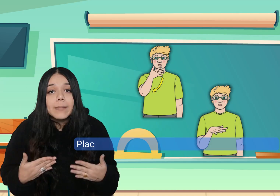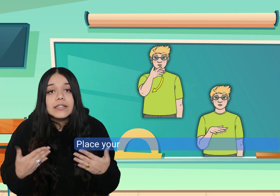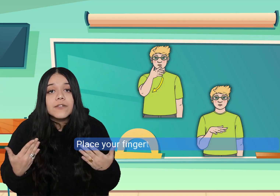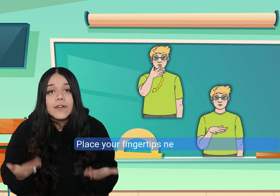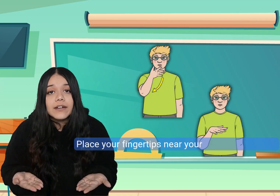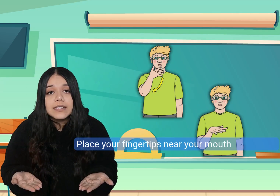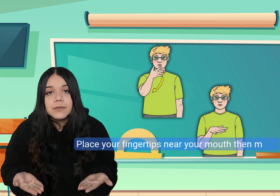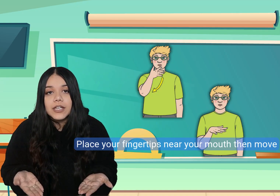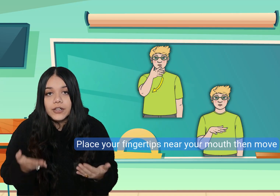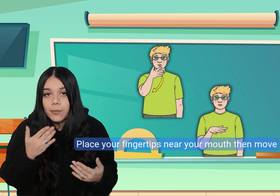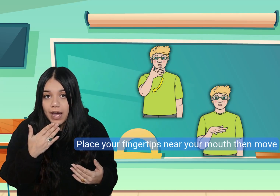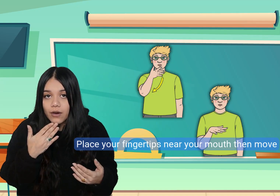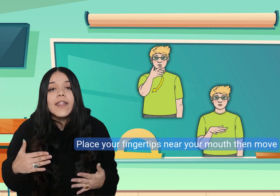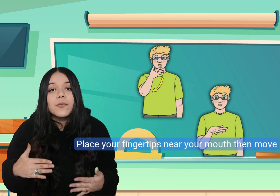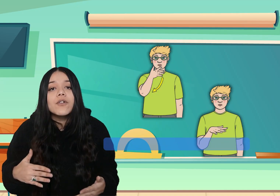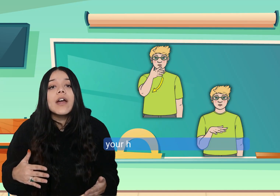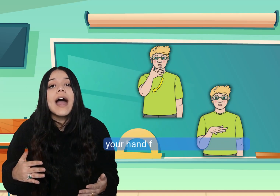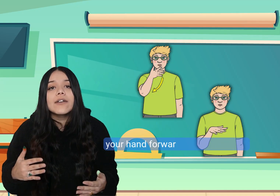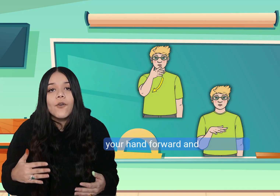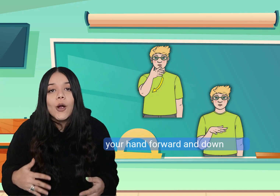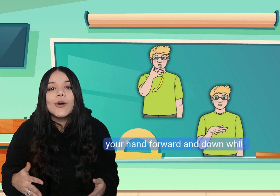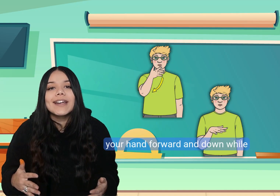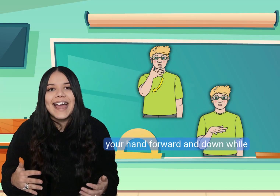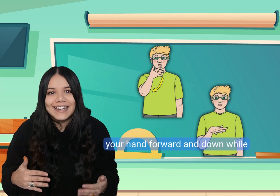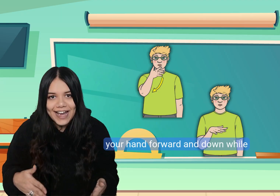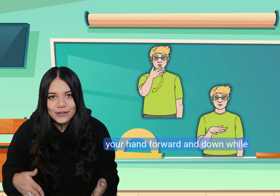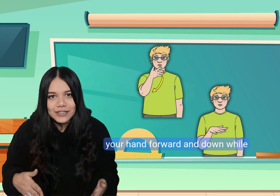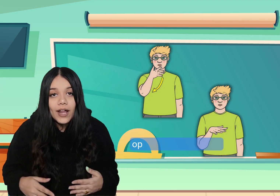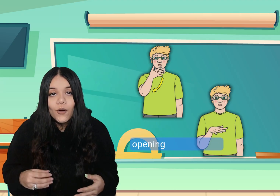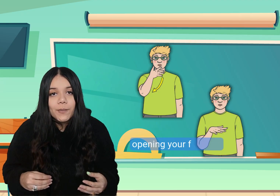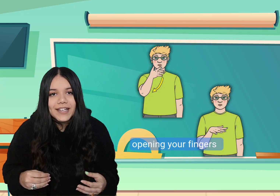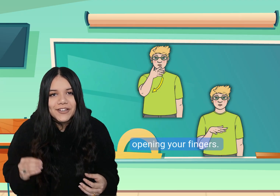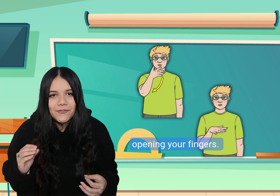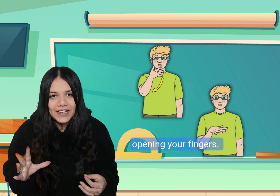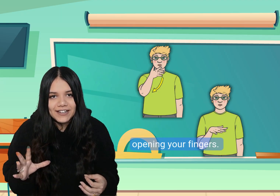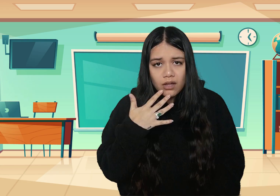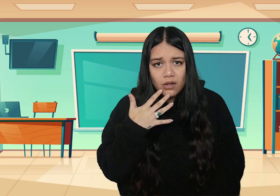Place your fingertips near your mouth, then move your hand forward and down while opening your finger.